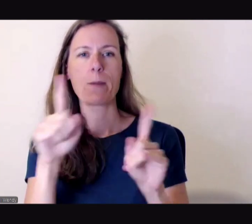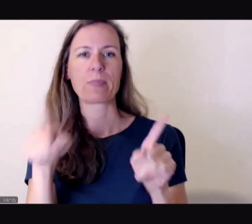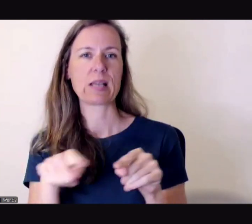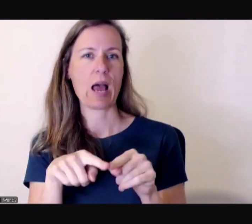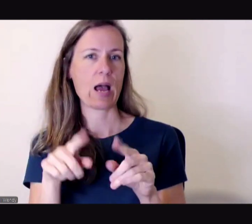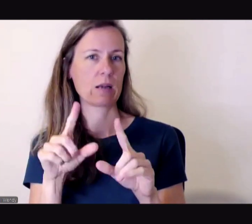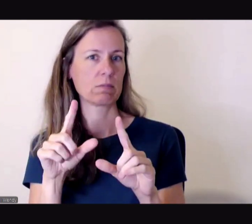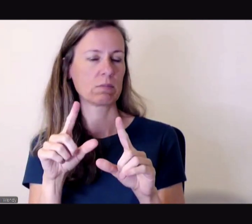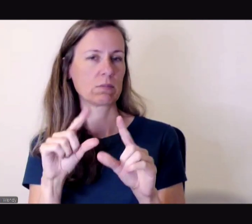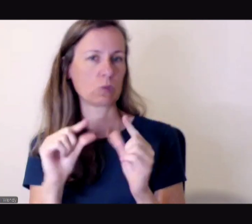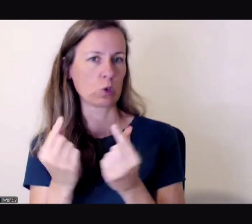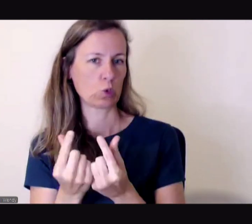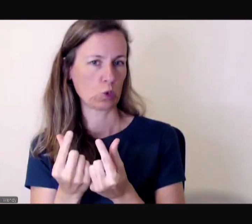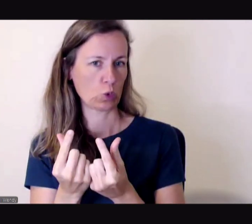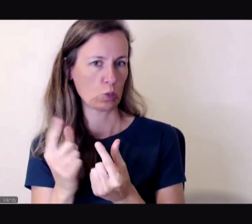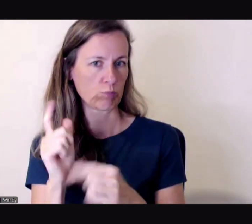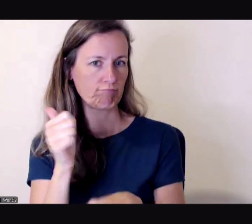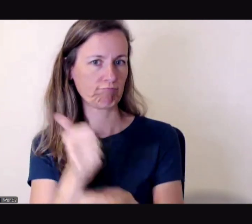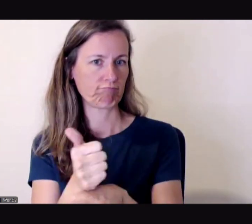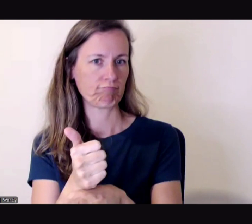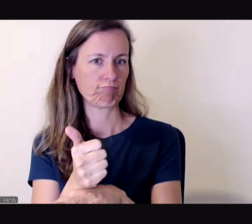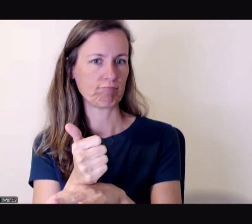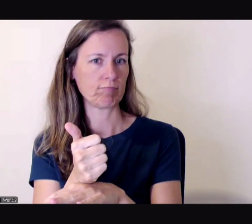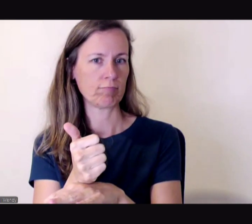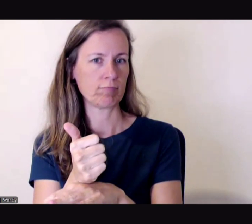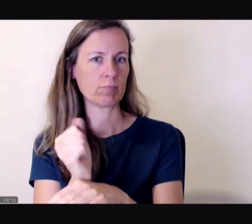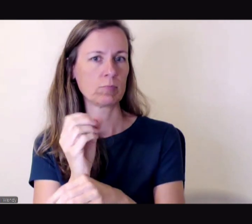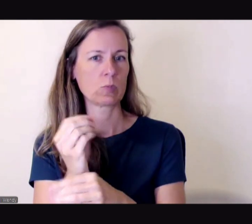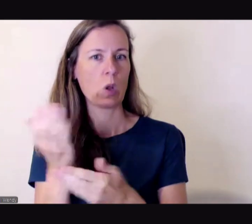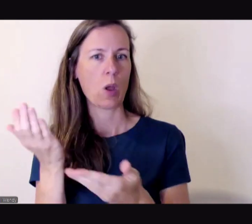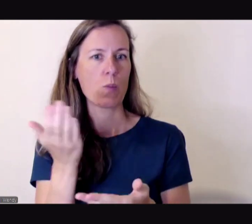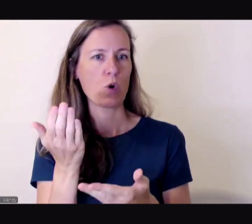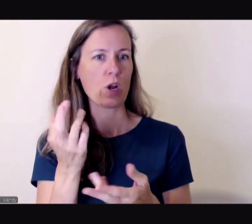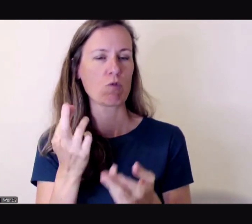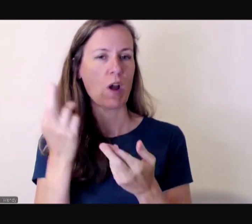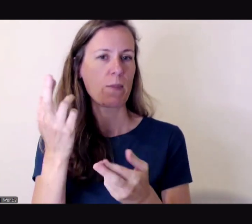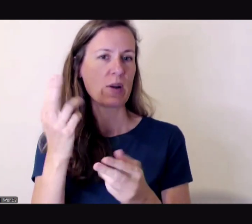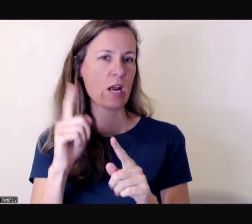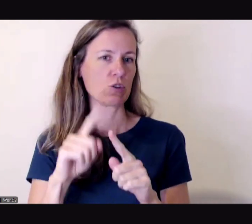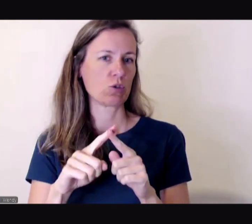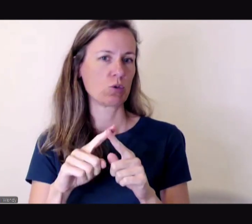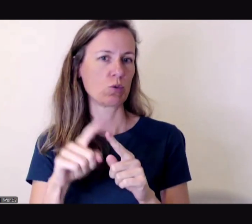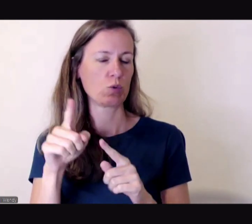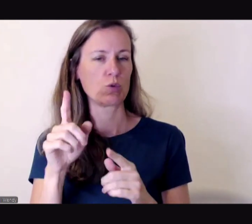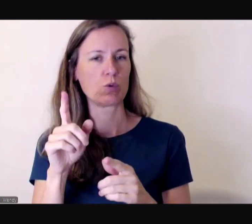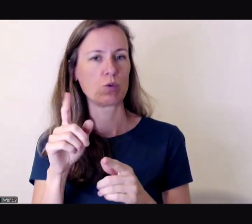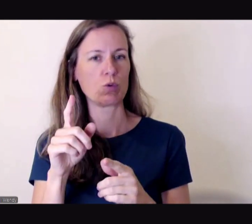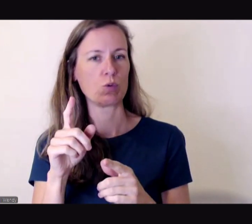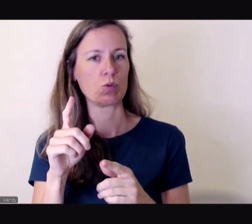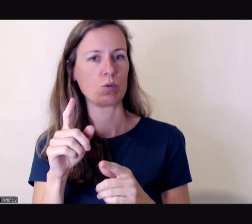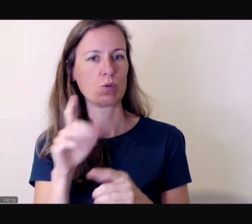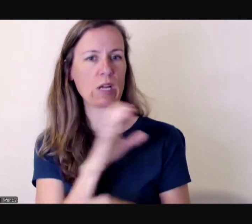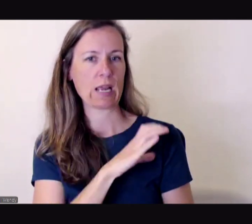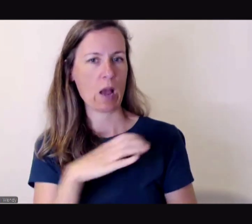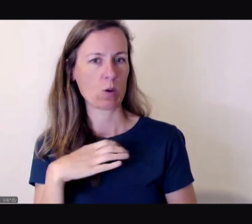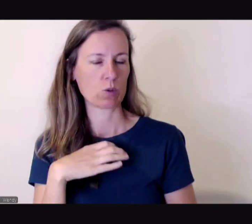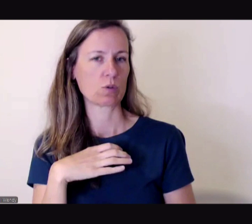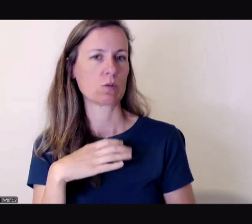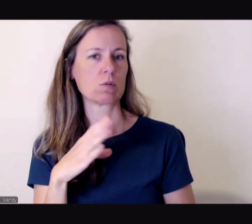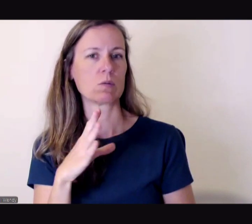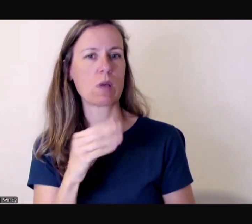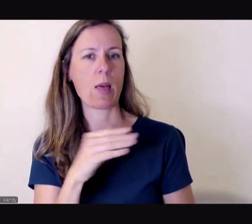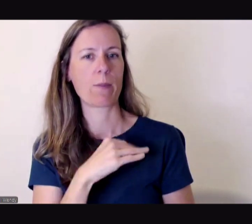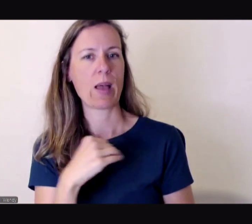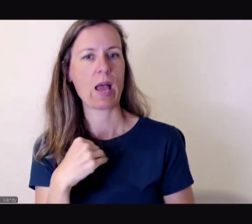their recommendations back to the mayor and council. So maybe we can form the committee here if it hasn't already been formed.